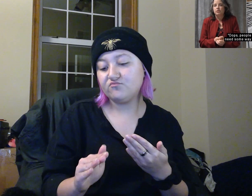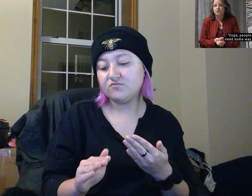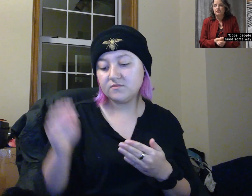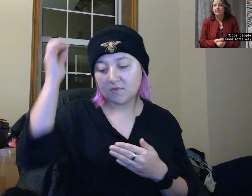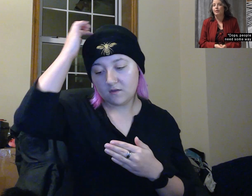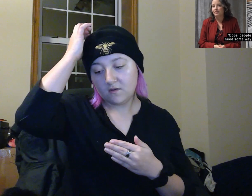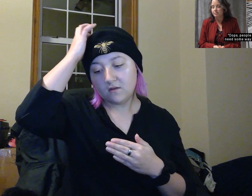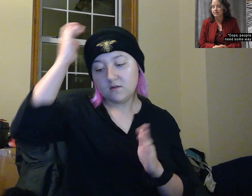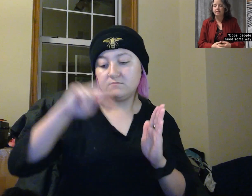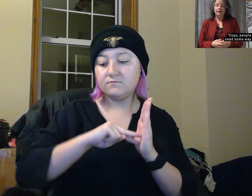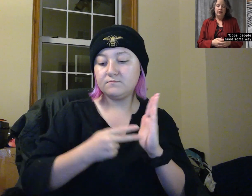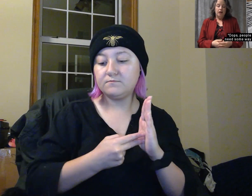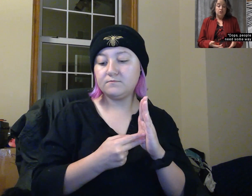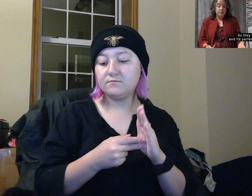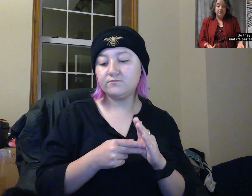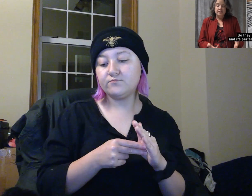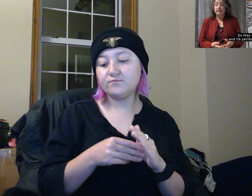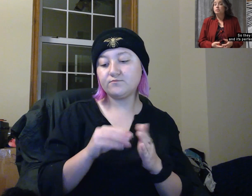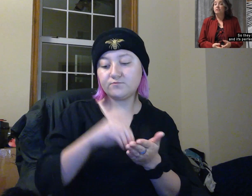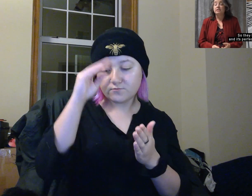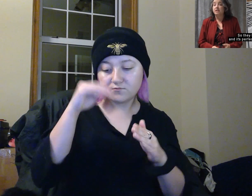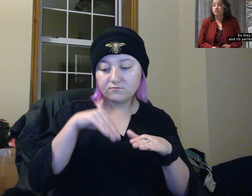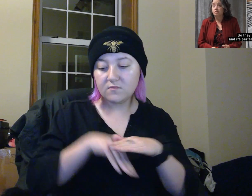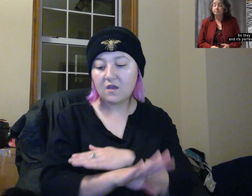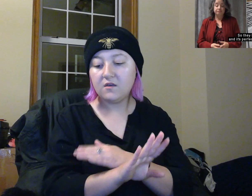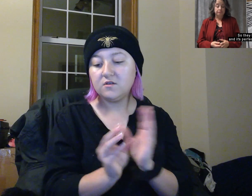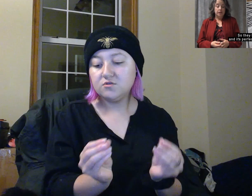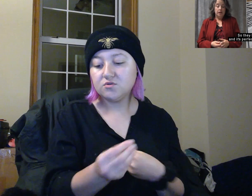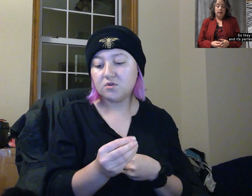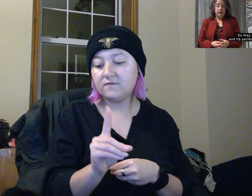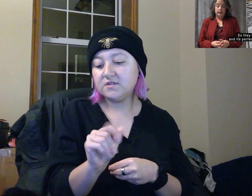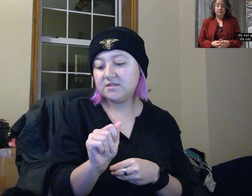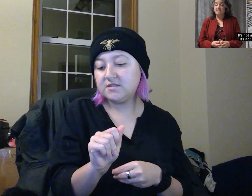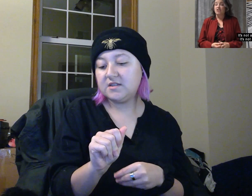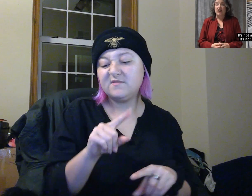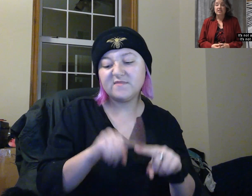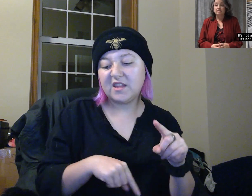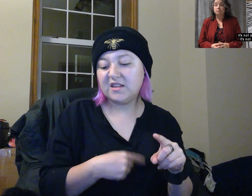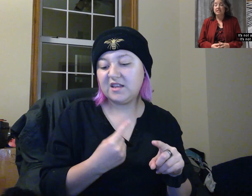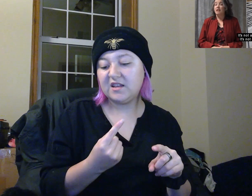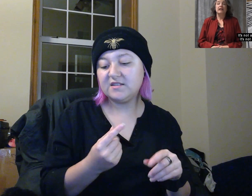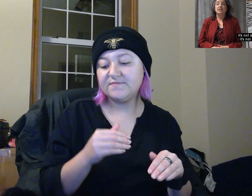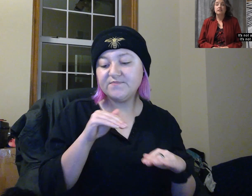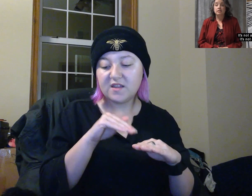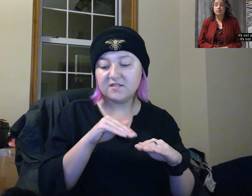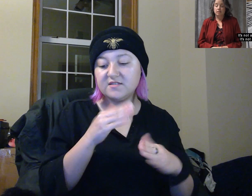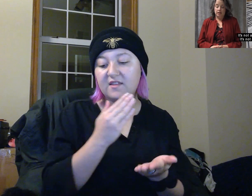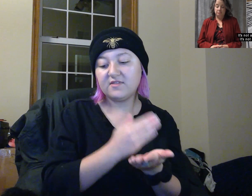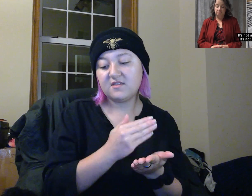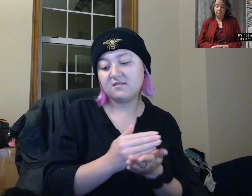people in wheelchairs need some way in this building. So they built this, and it's perfectly functional. It's not attractive. It's not